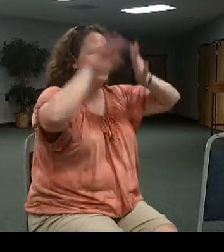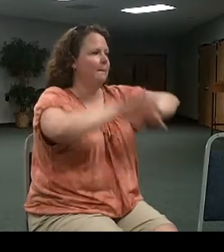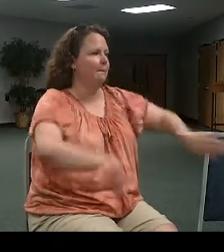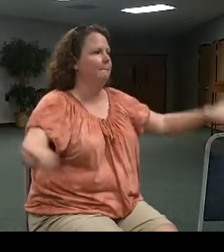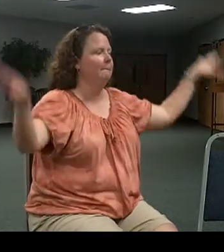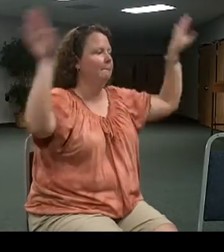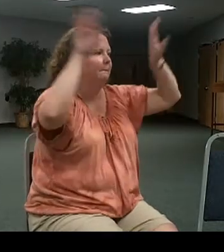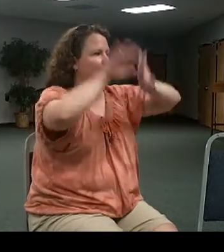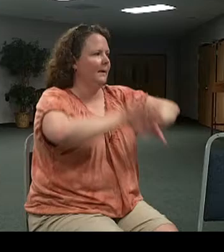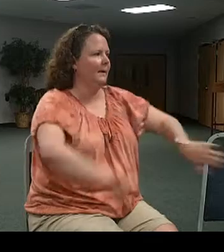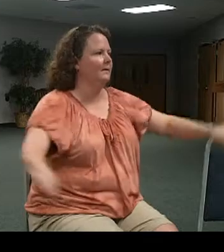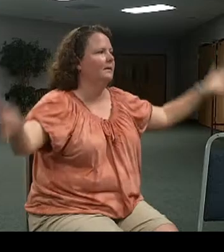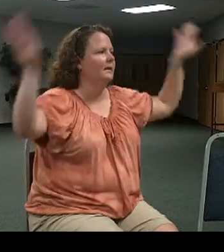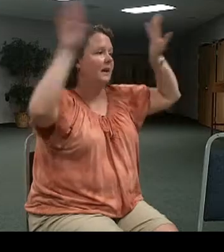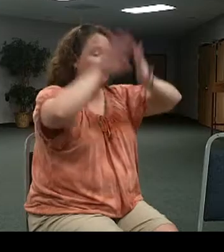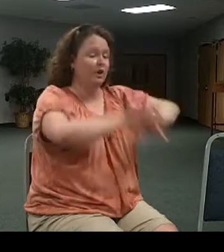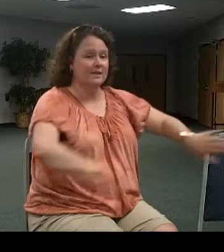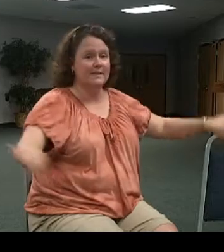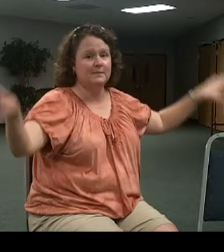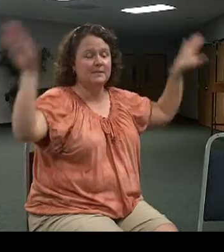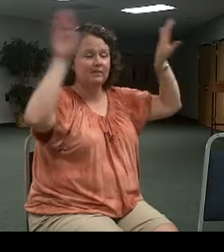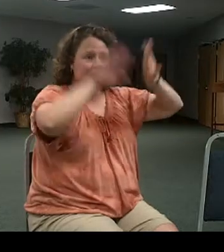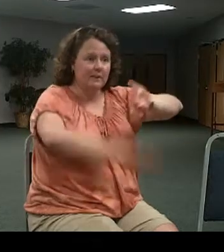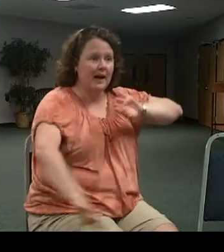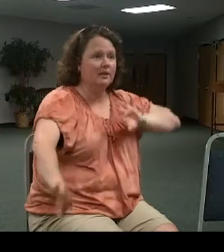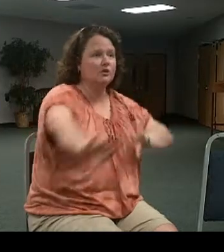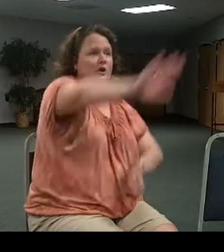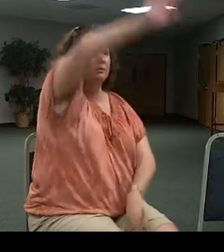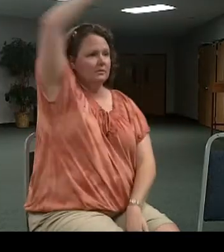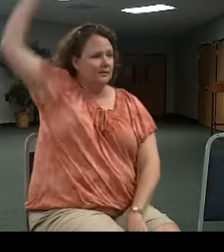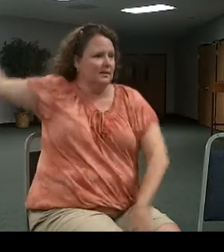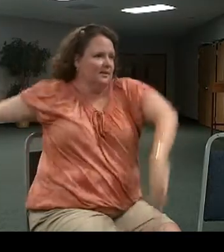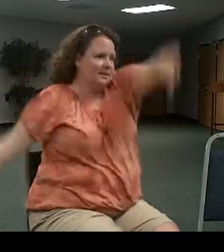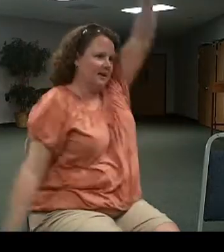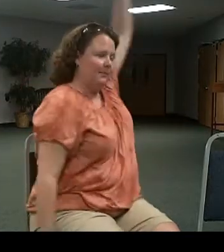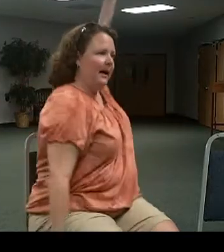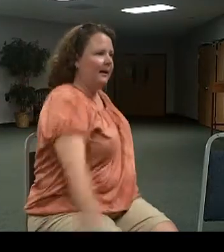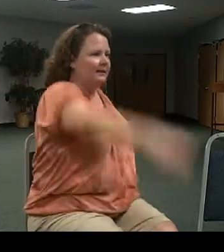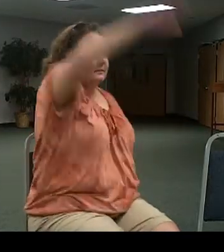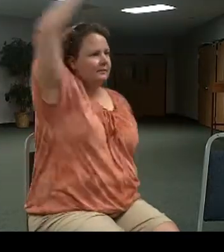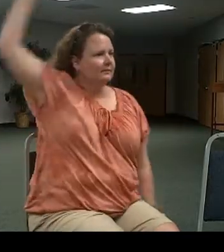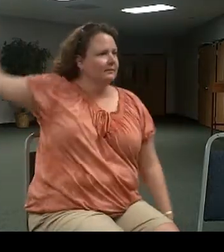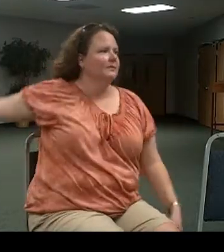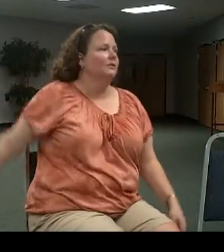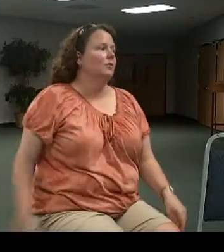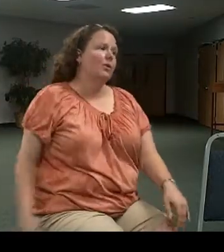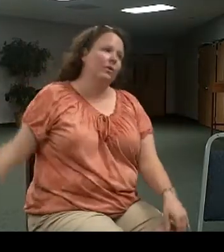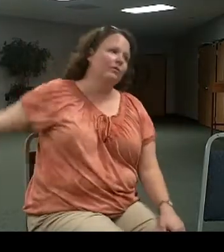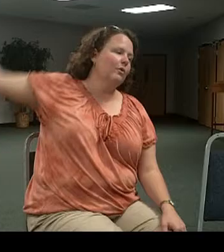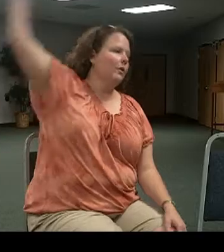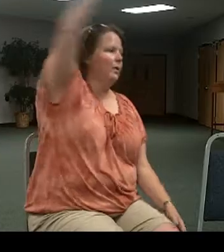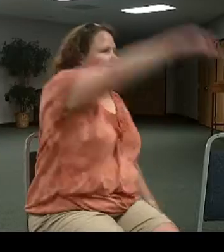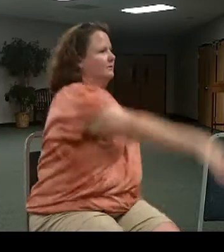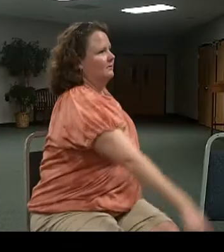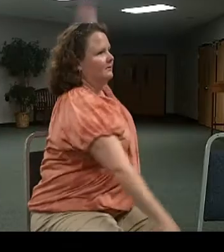Swim. Now if you're going to say specifically backstroke, it's going to be back or forward.